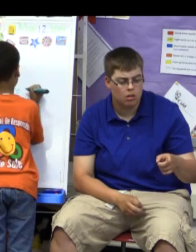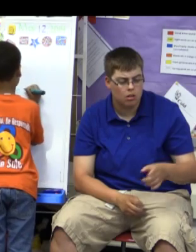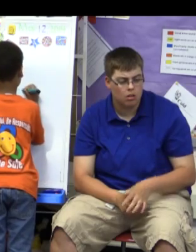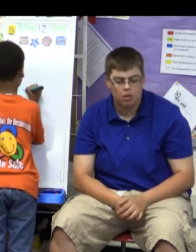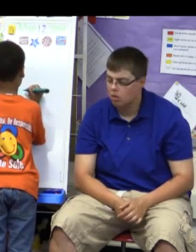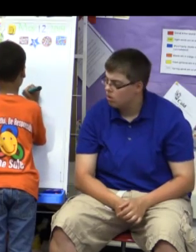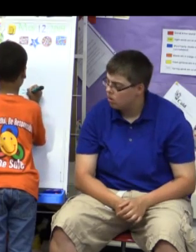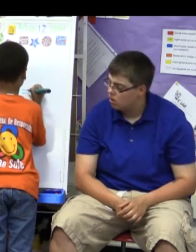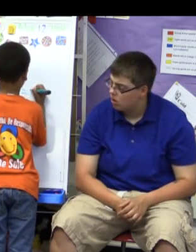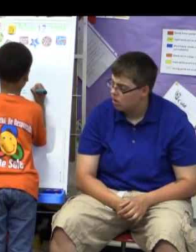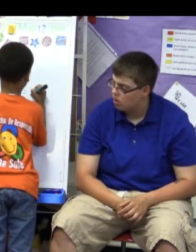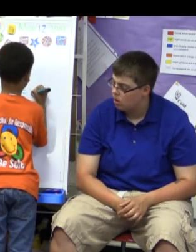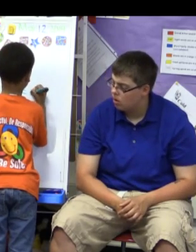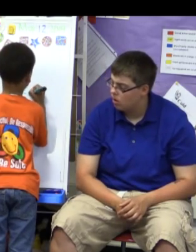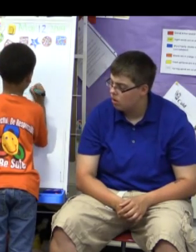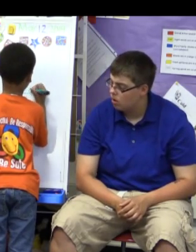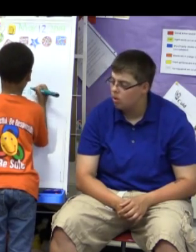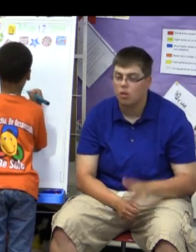Three.